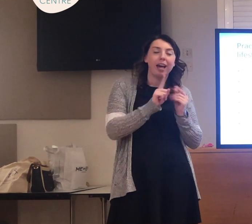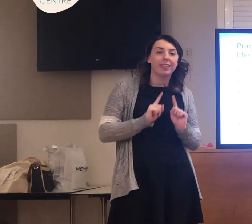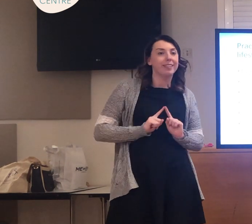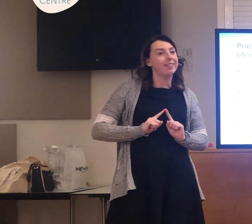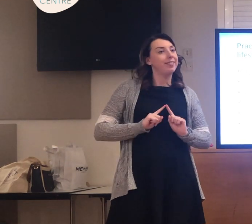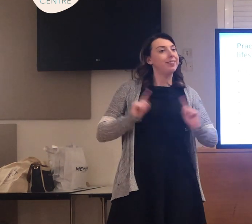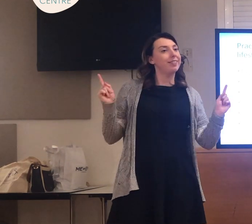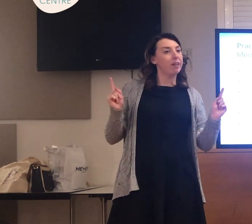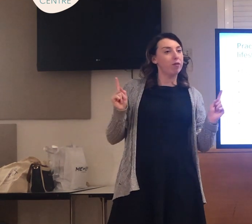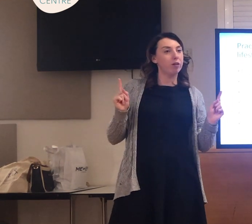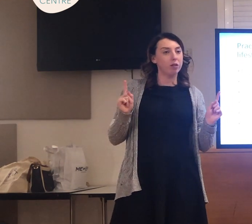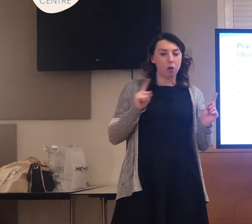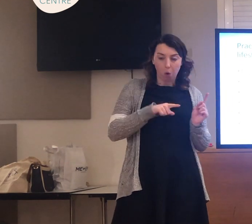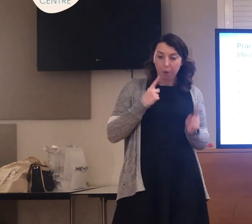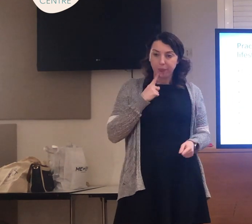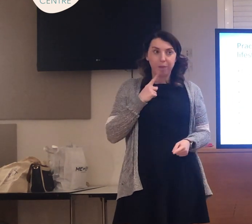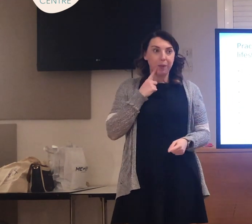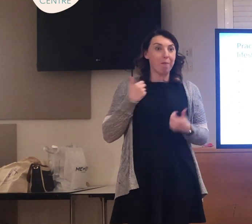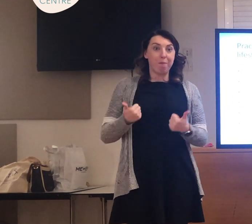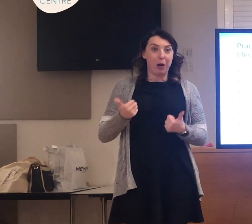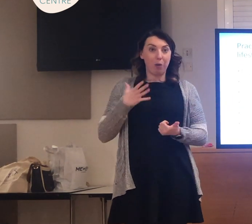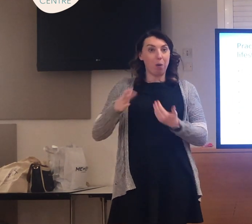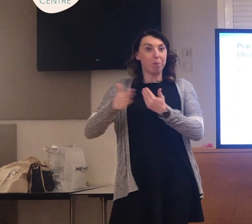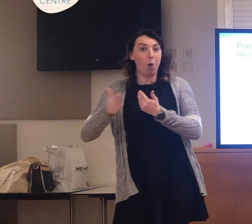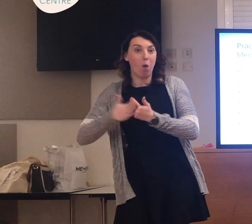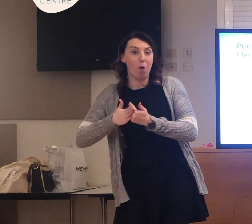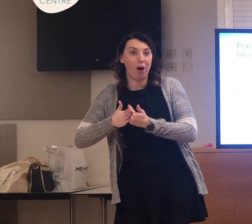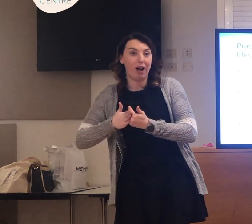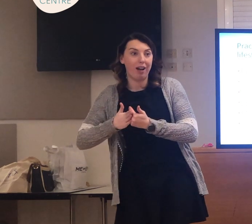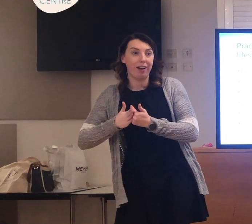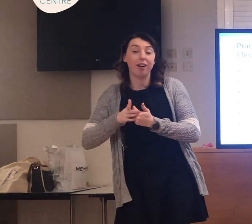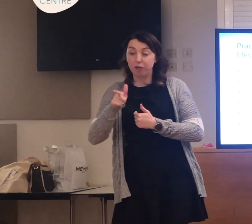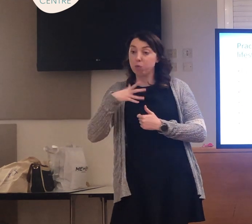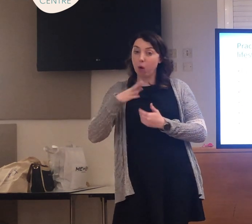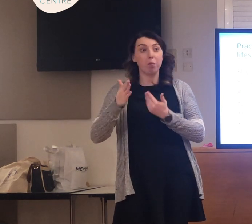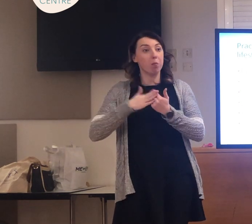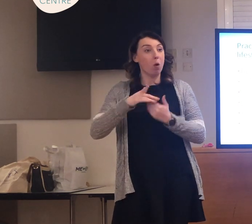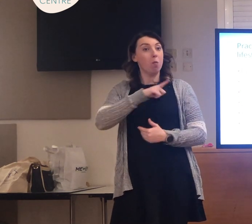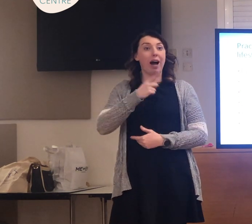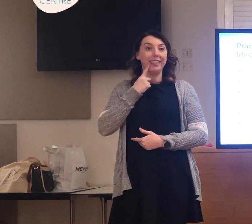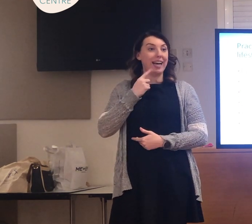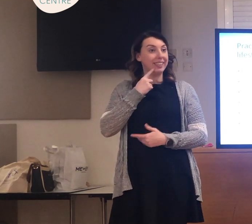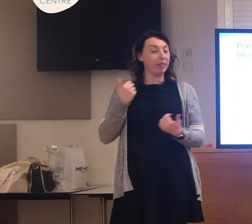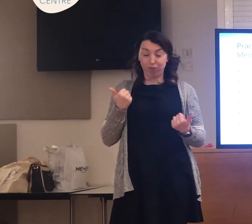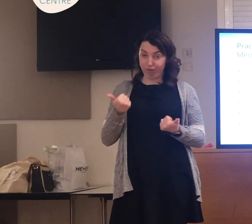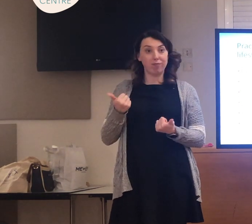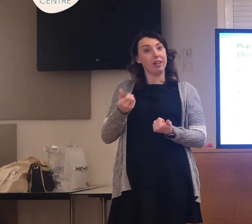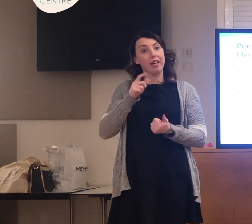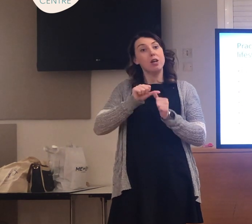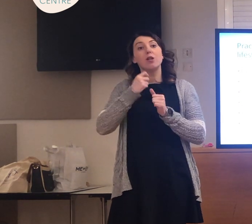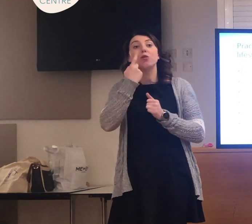from thinking, that was really tasty and I want some more. If you want some more because it was tasty, have it for